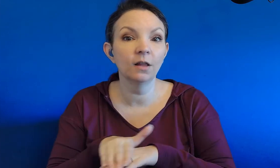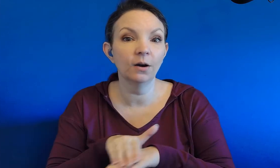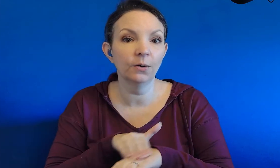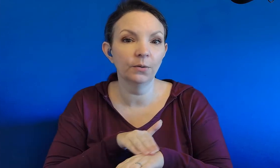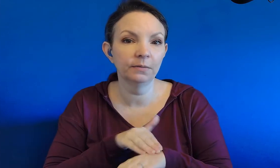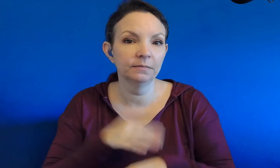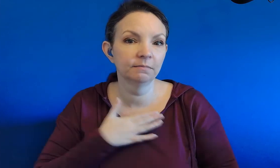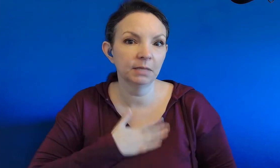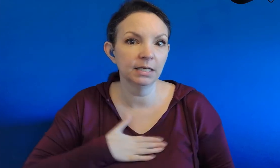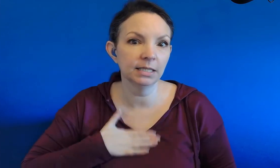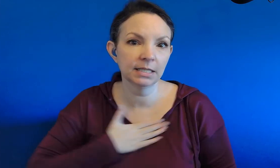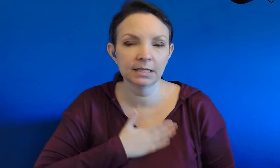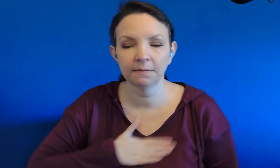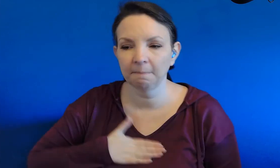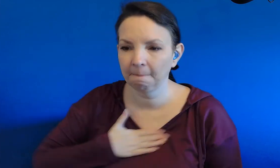slow, please.